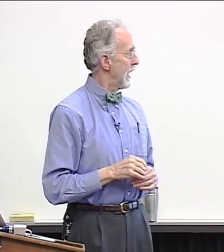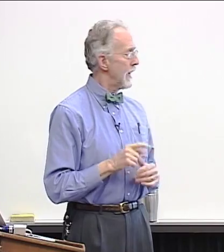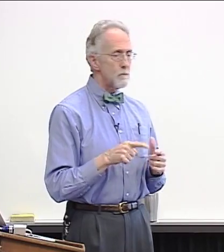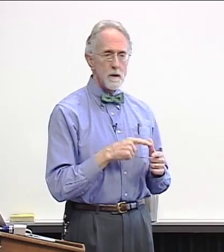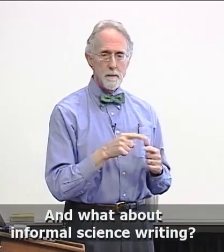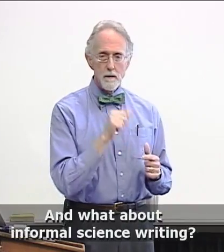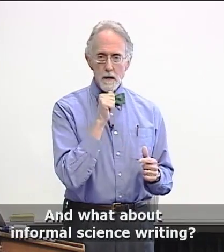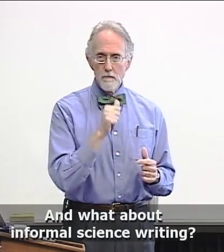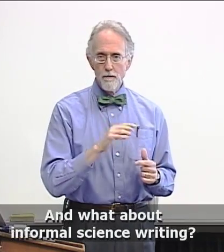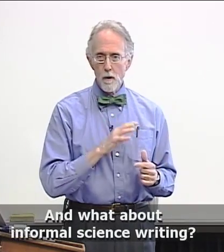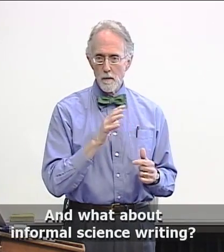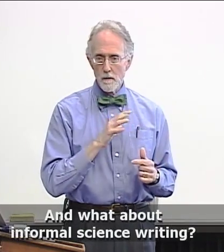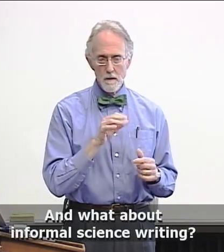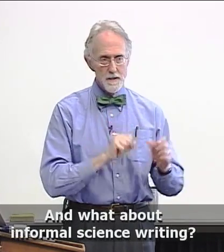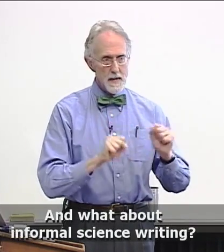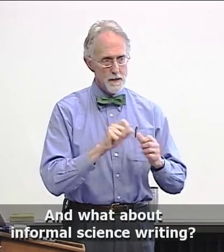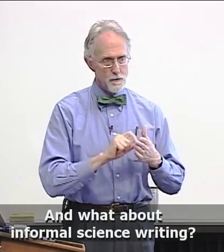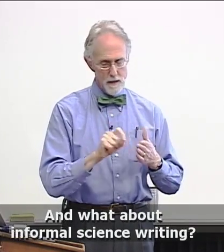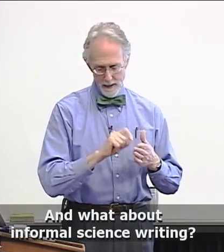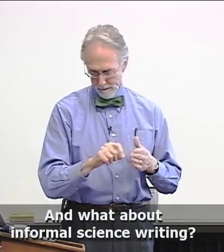And what about informal science writing?